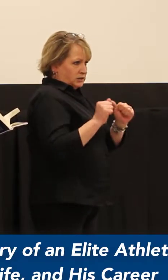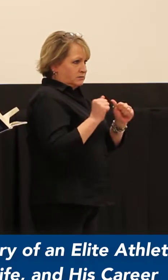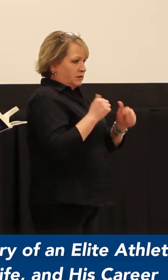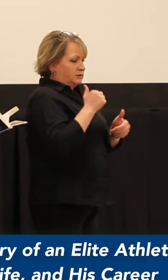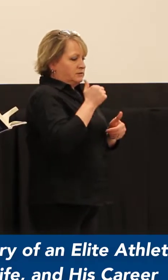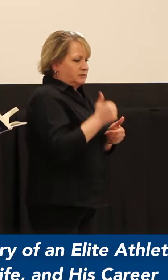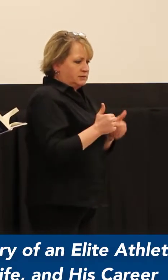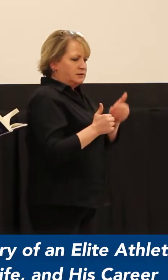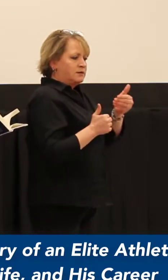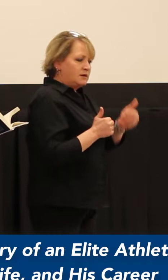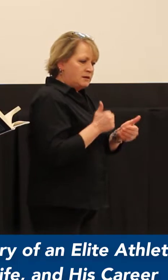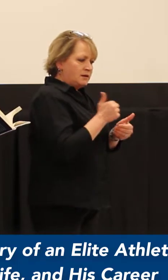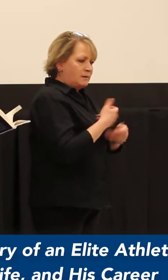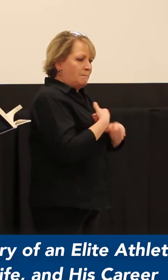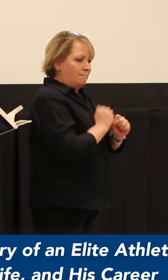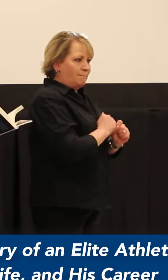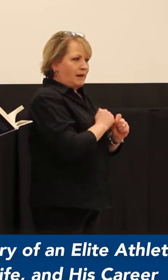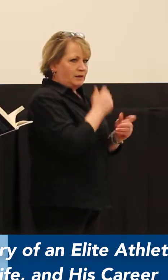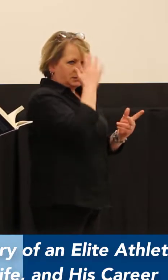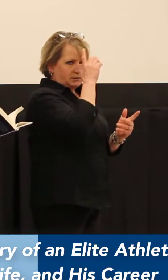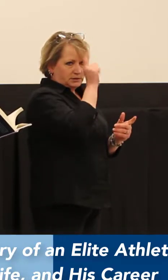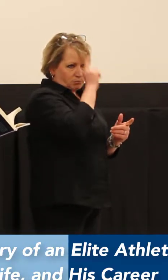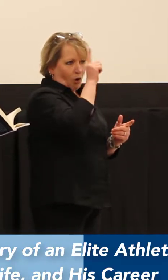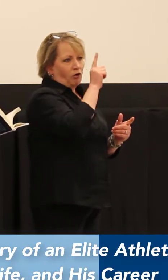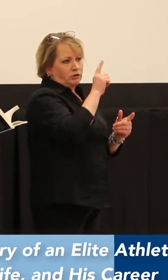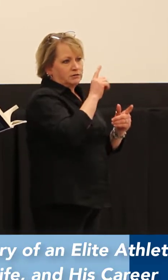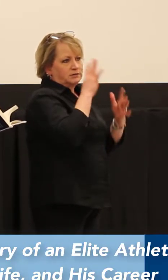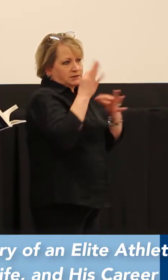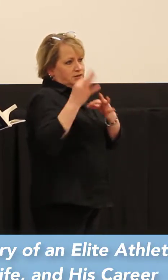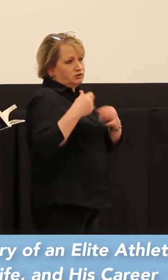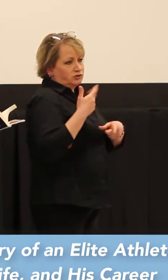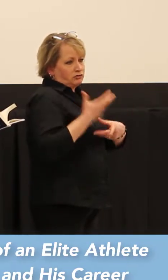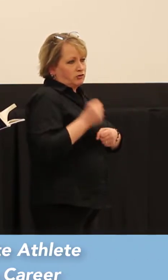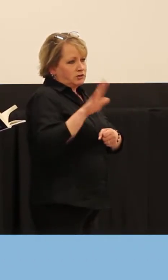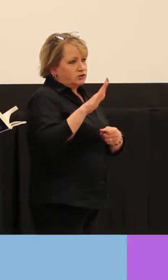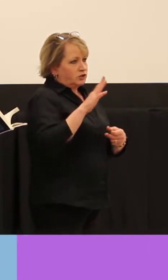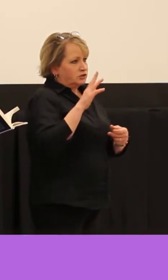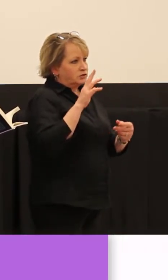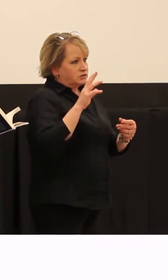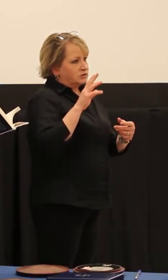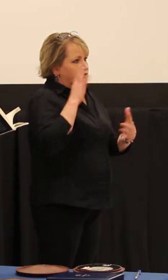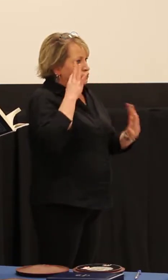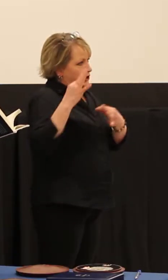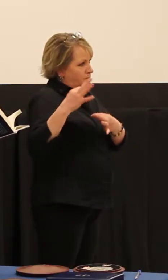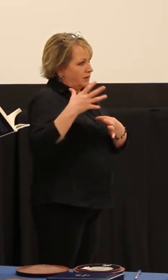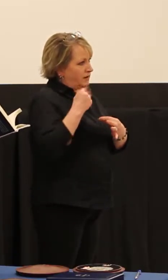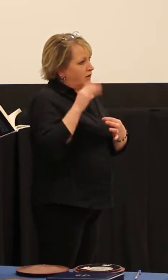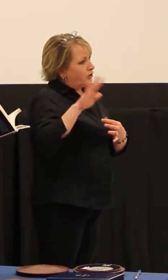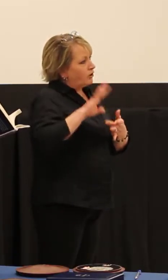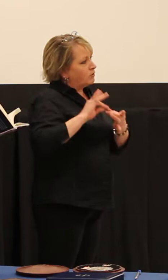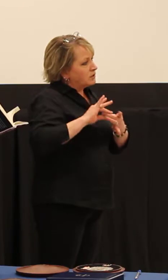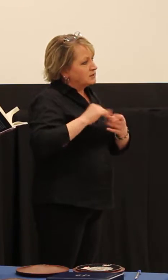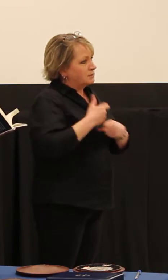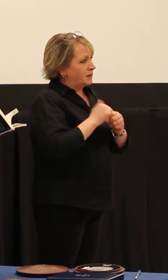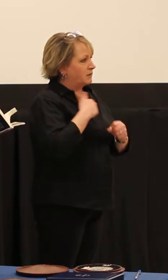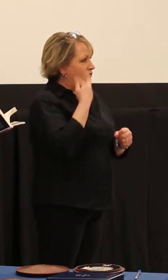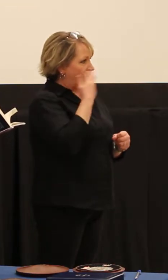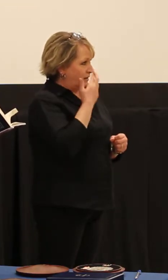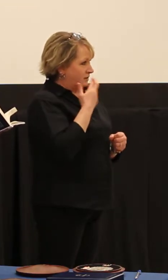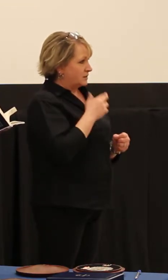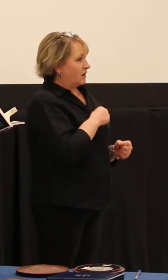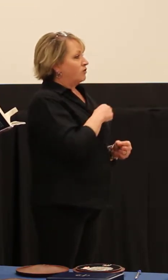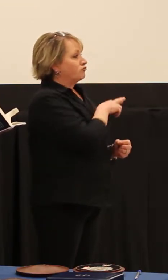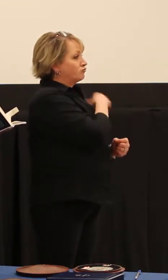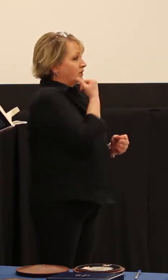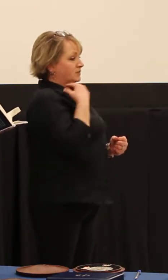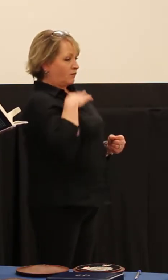really make smart choices. I trust Sarah's judgment and her words make me realize I need to analyze risk versus reward